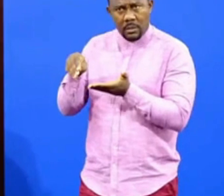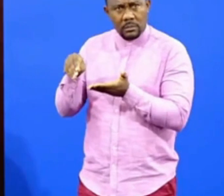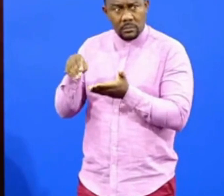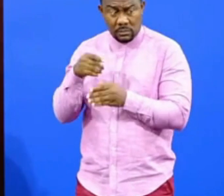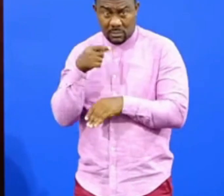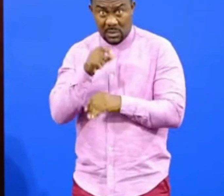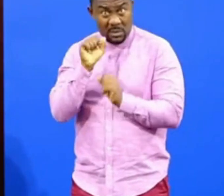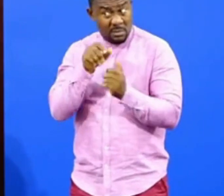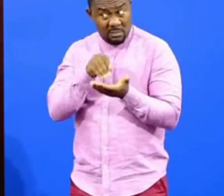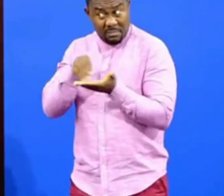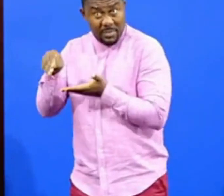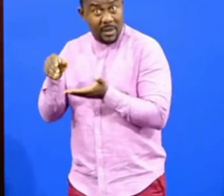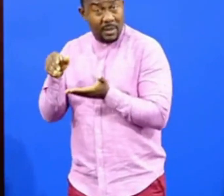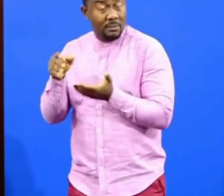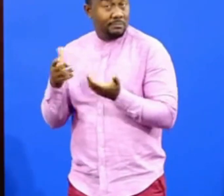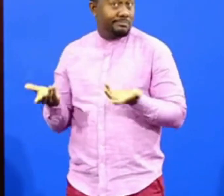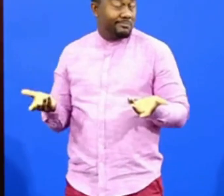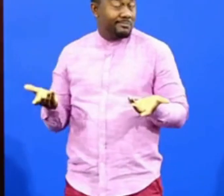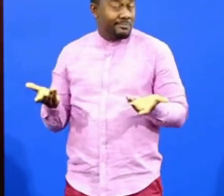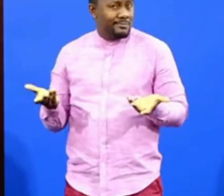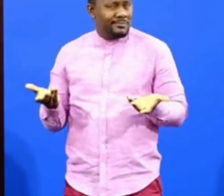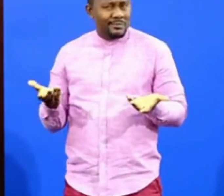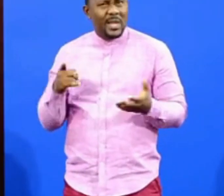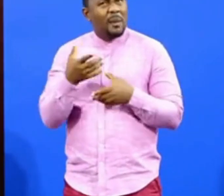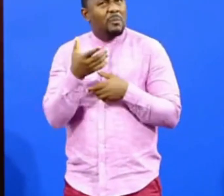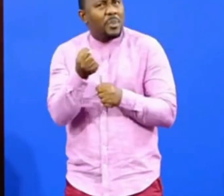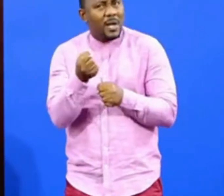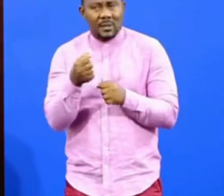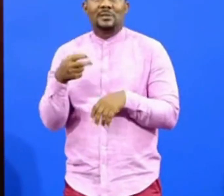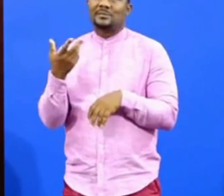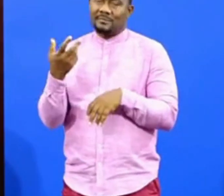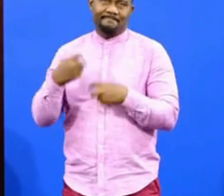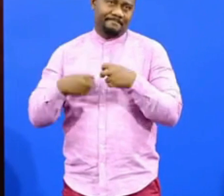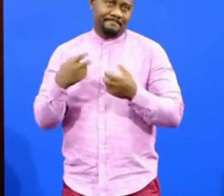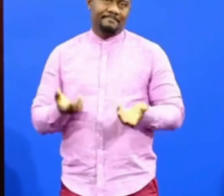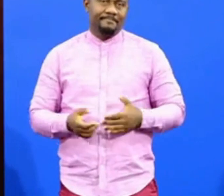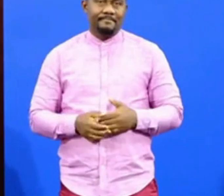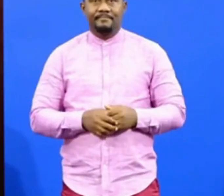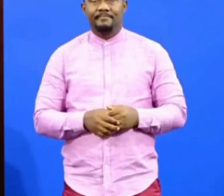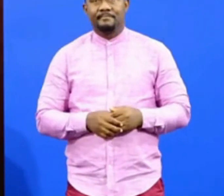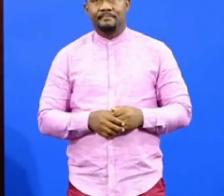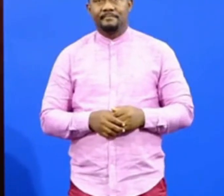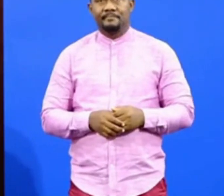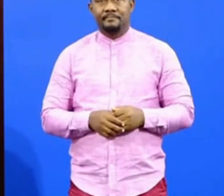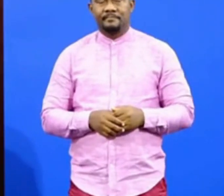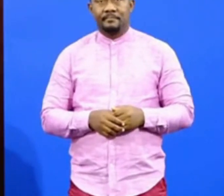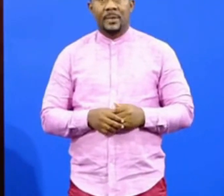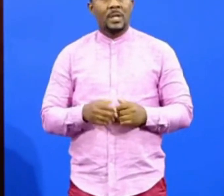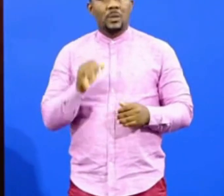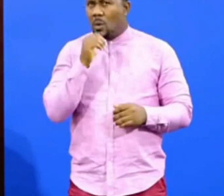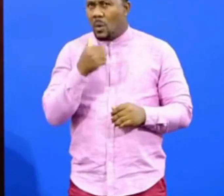is going to come, see their money tomorrow. So we talk about contract risk, a lot of default in the market. And there's no system